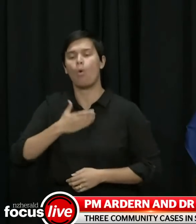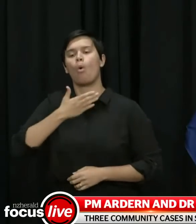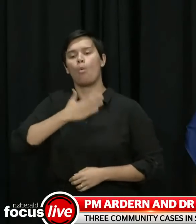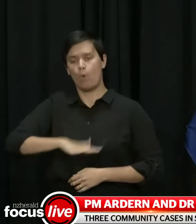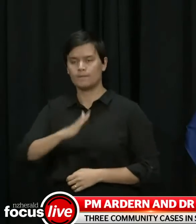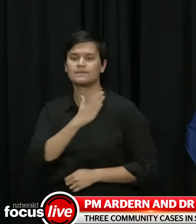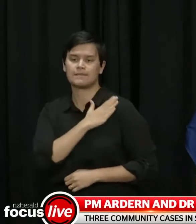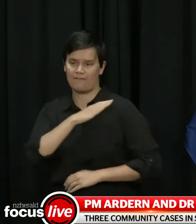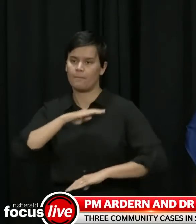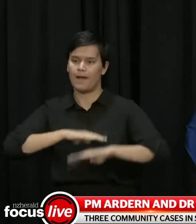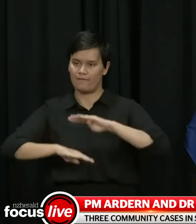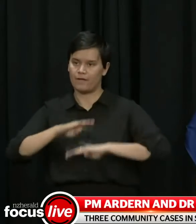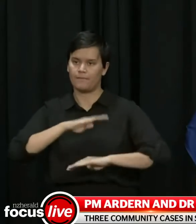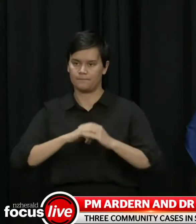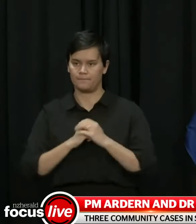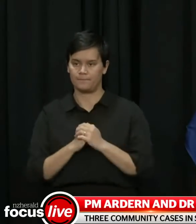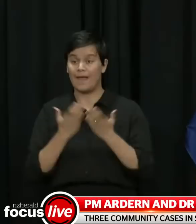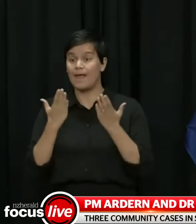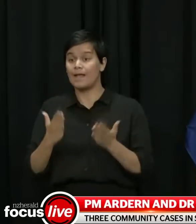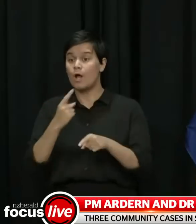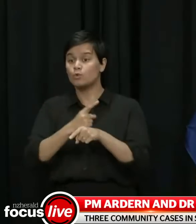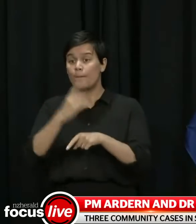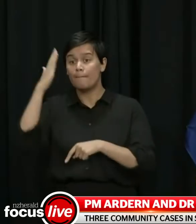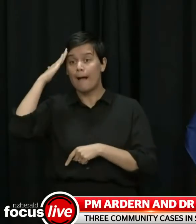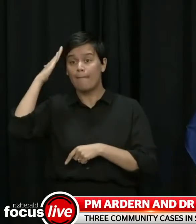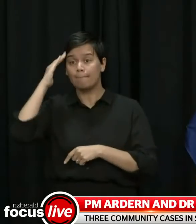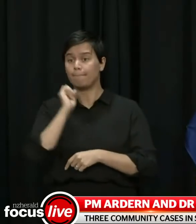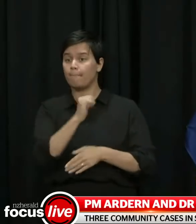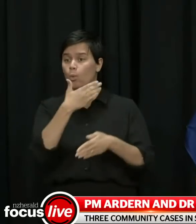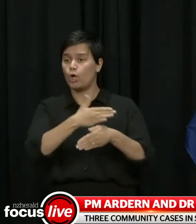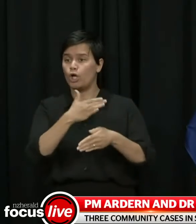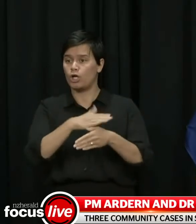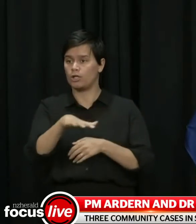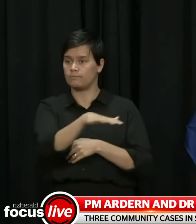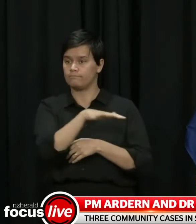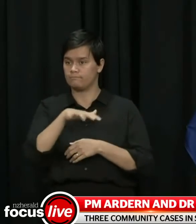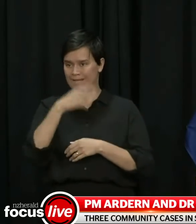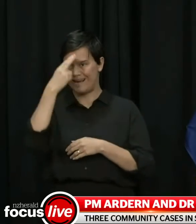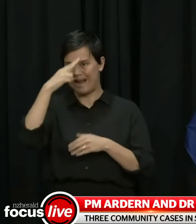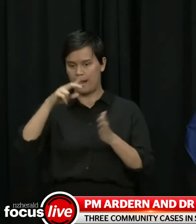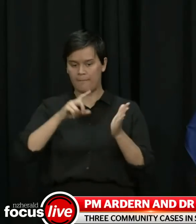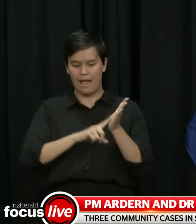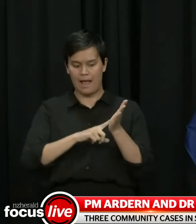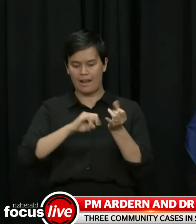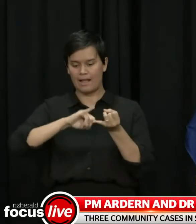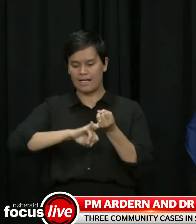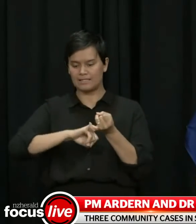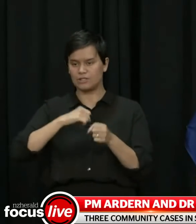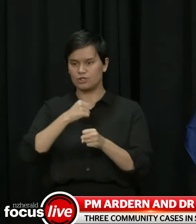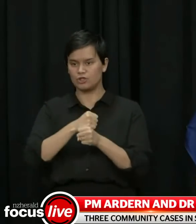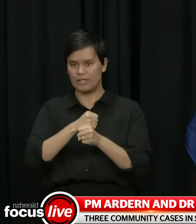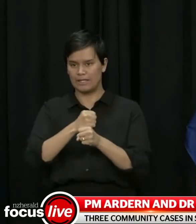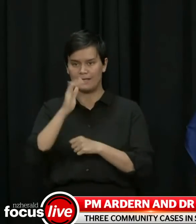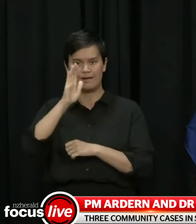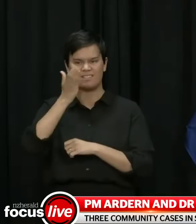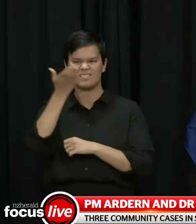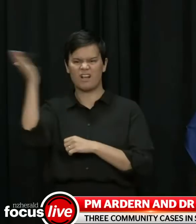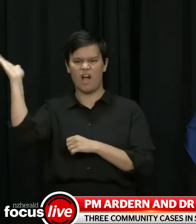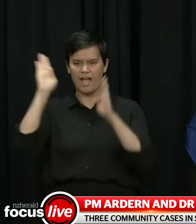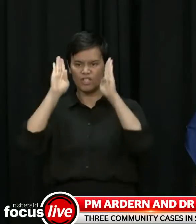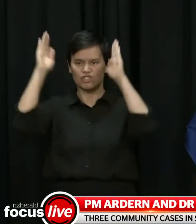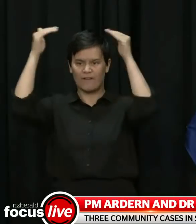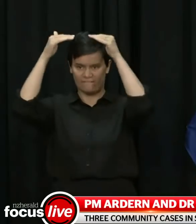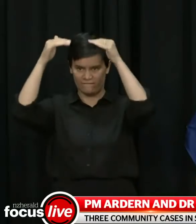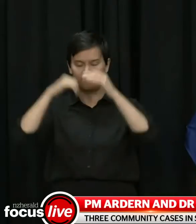Just an update on LGS Sky Chefs, which is the workplace of the mother. As we said earlier today, the mother in this group works there